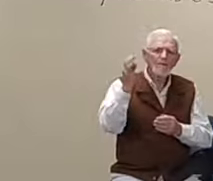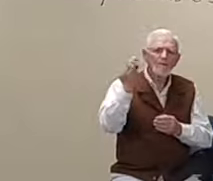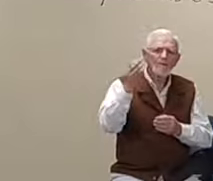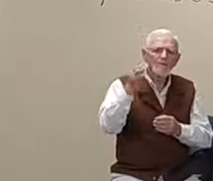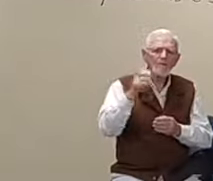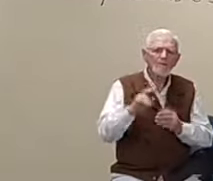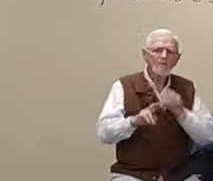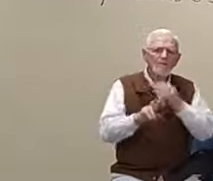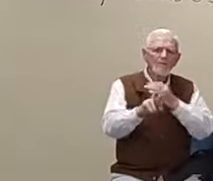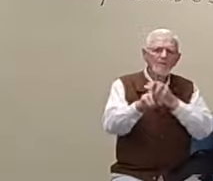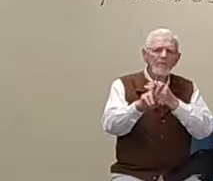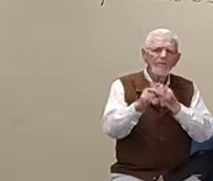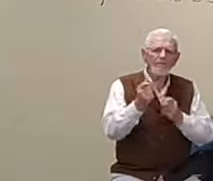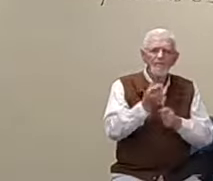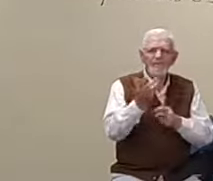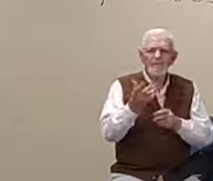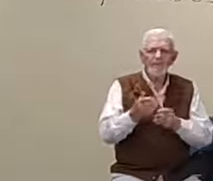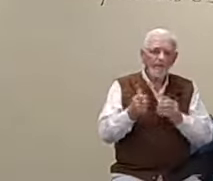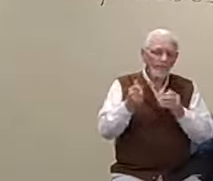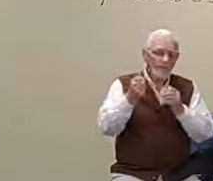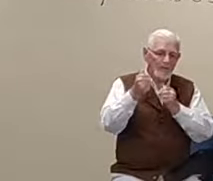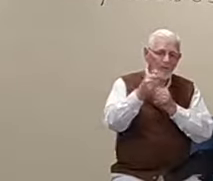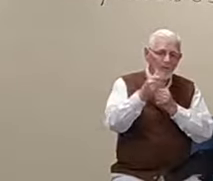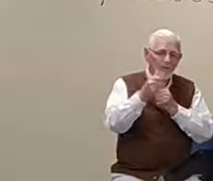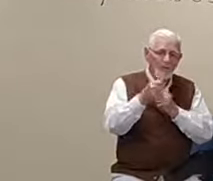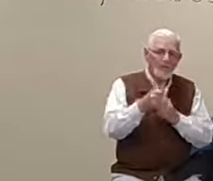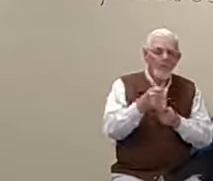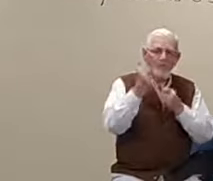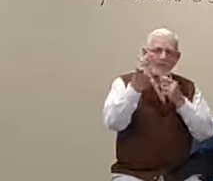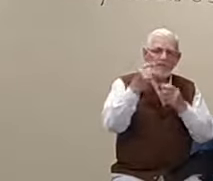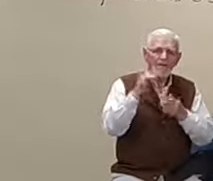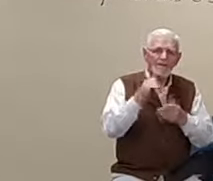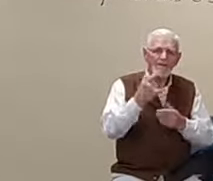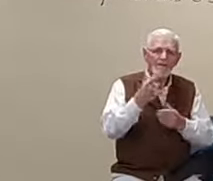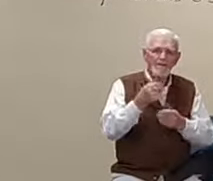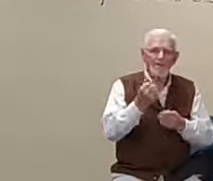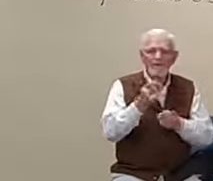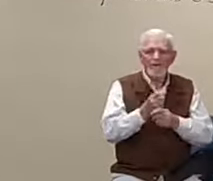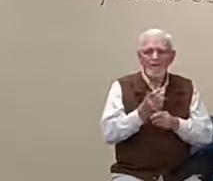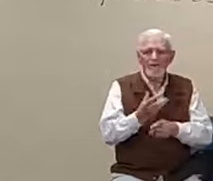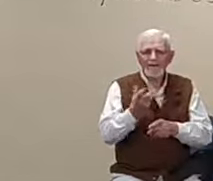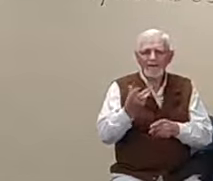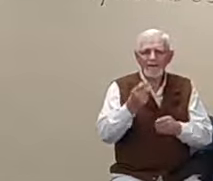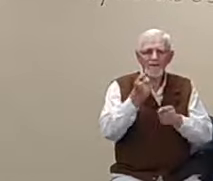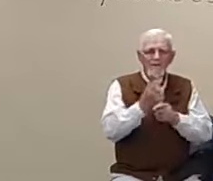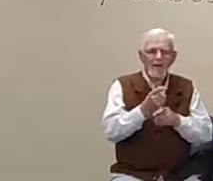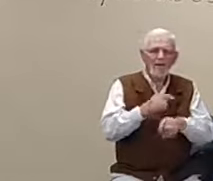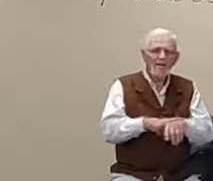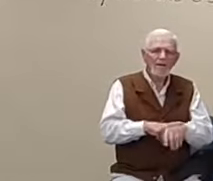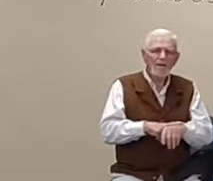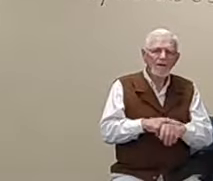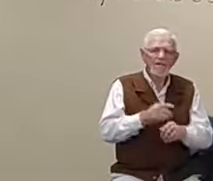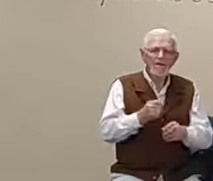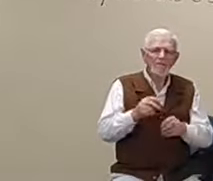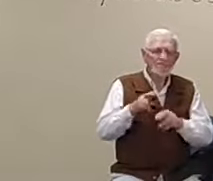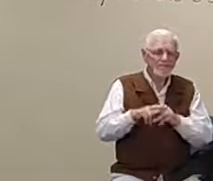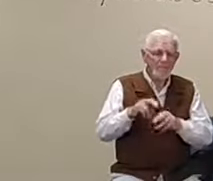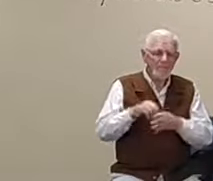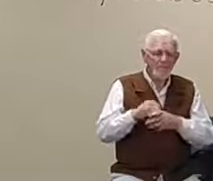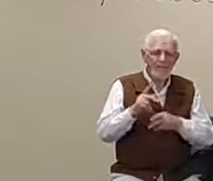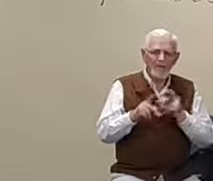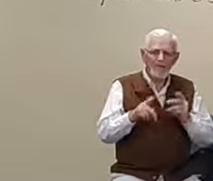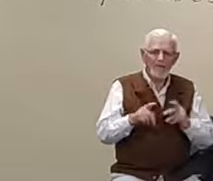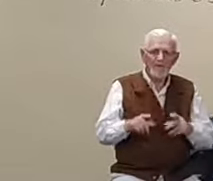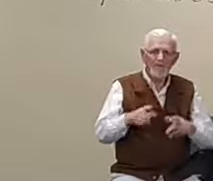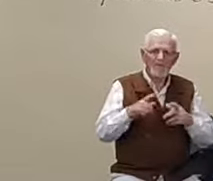There's some things that surpass the ability to say the right things at the right time. I have sat in people's living rooms and